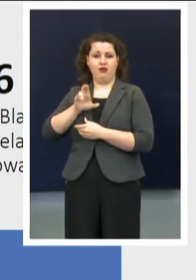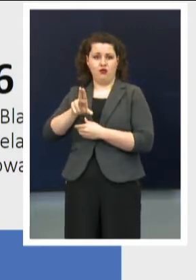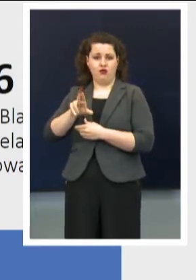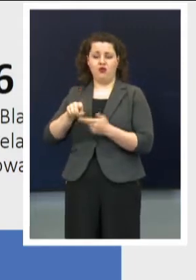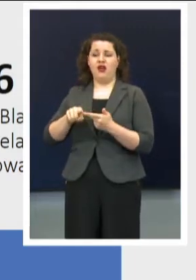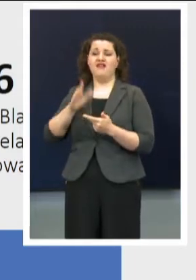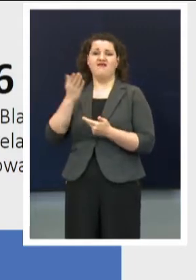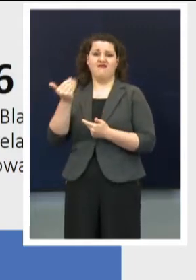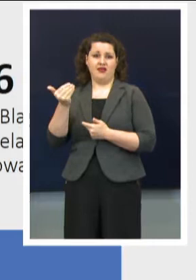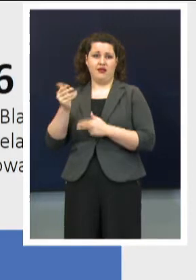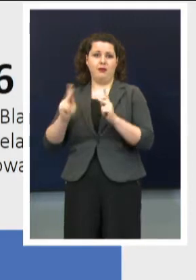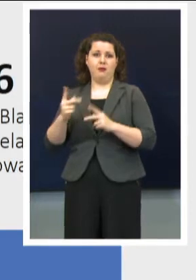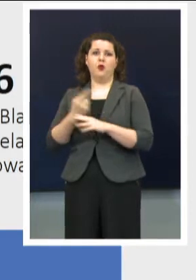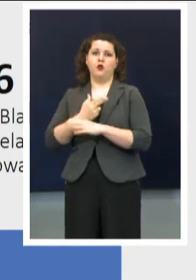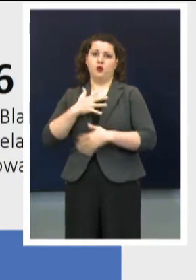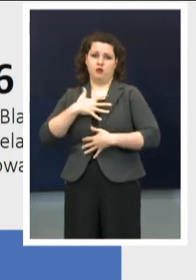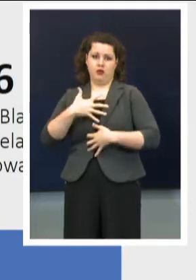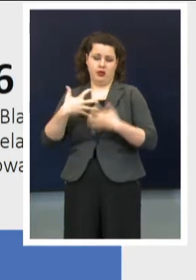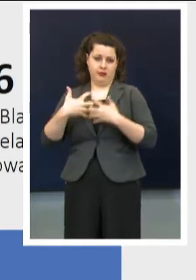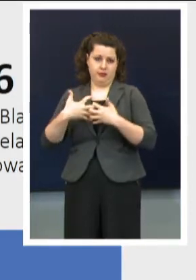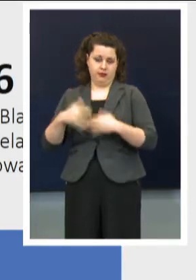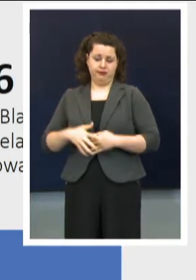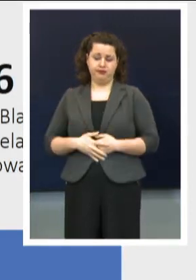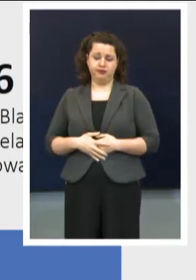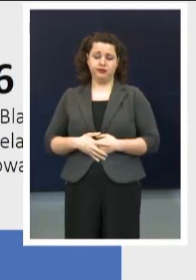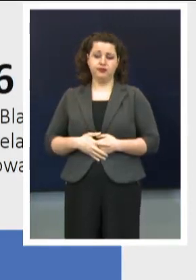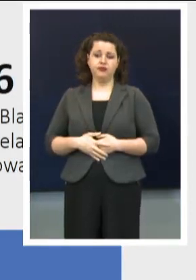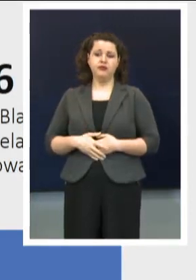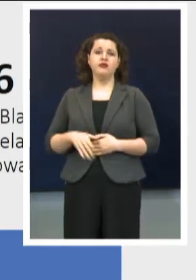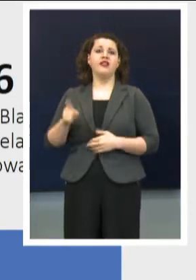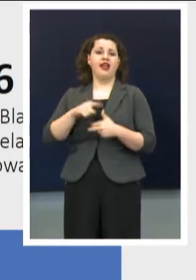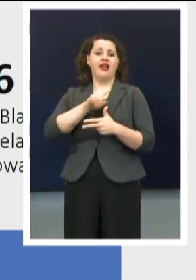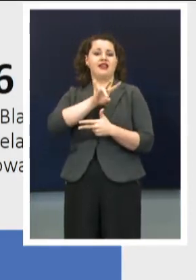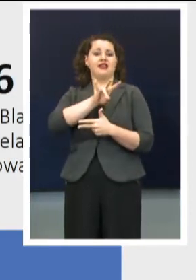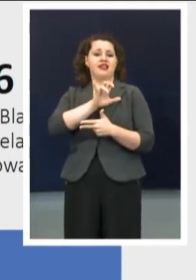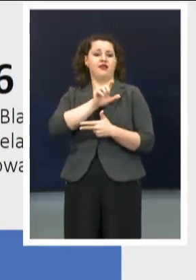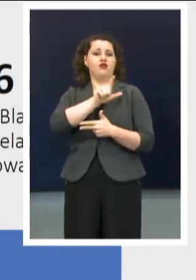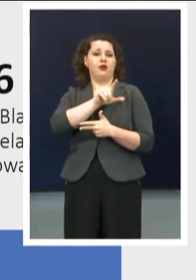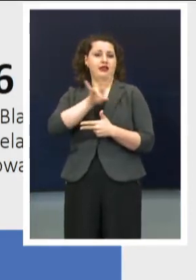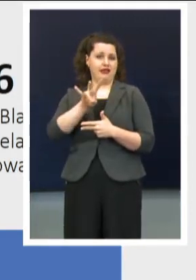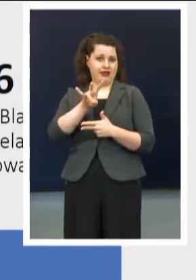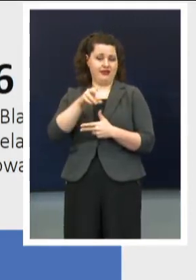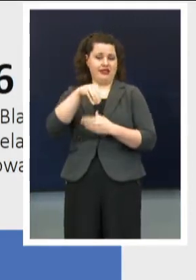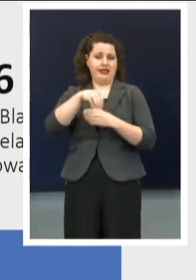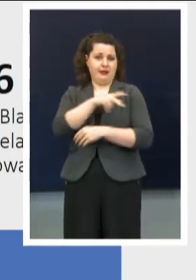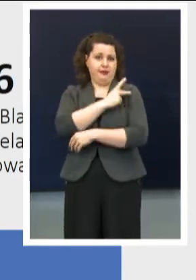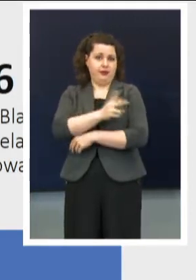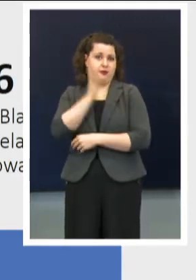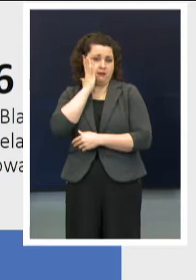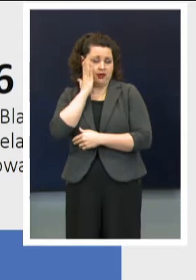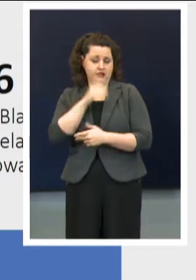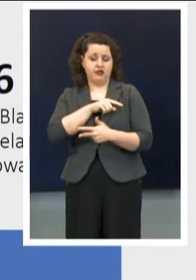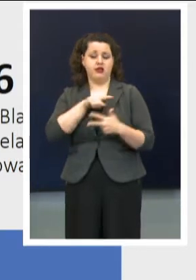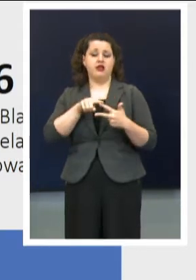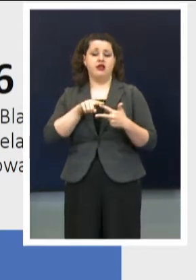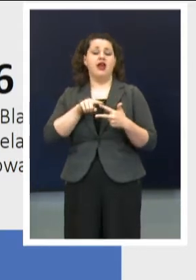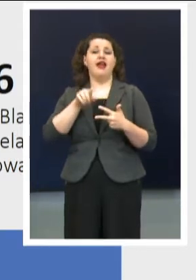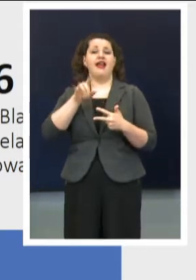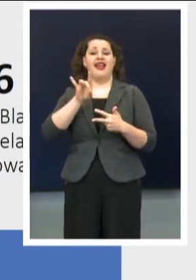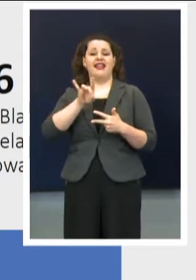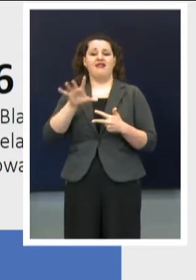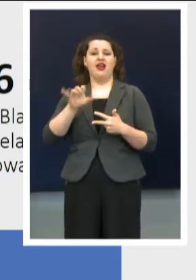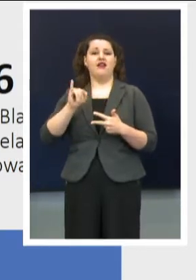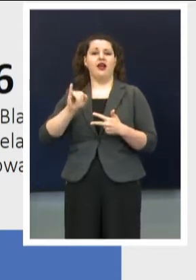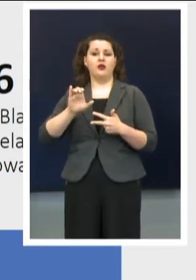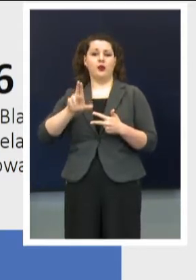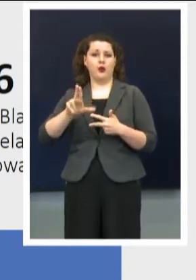and 15 were on ventilators. And there were 727 inpatient beds, 85